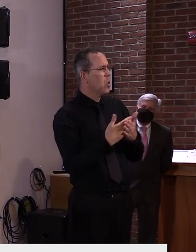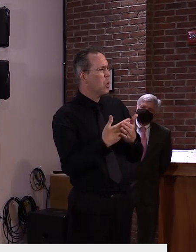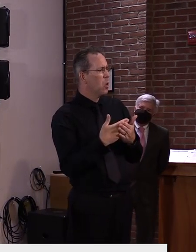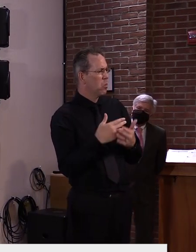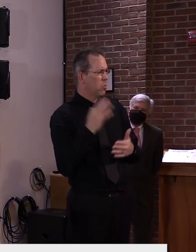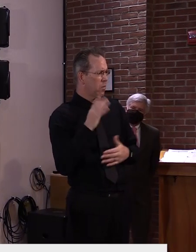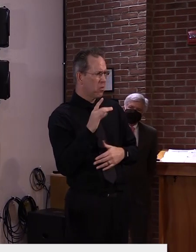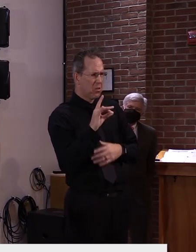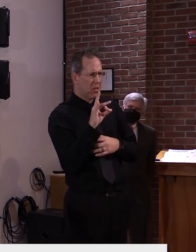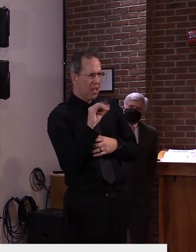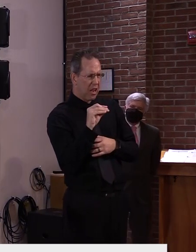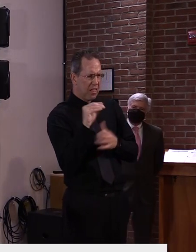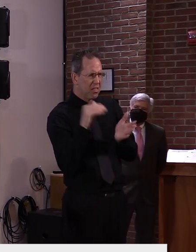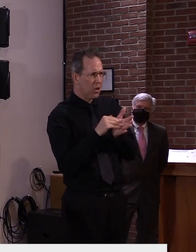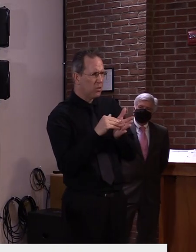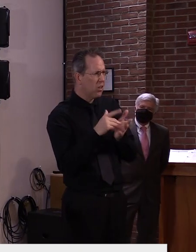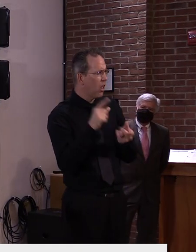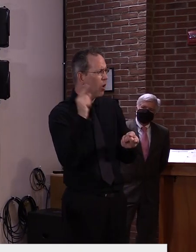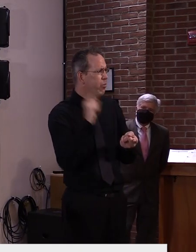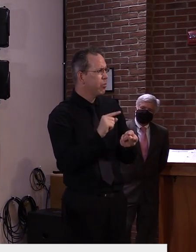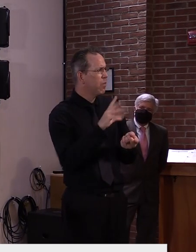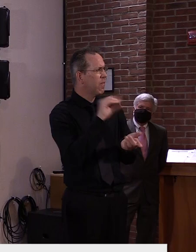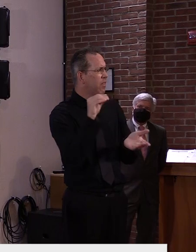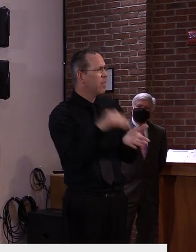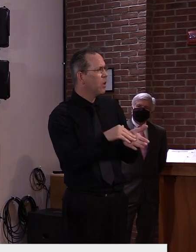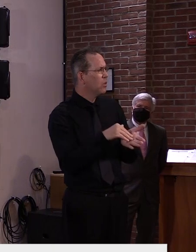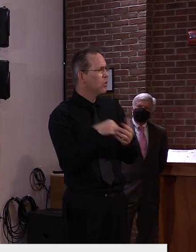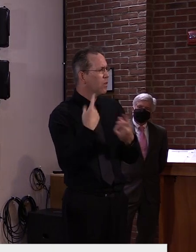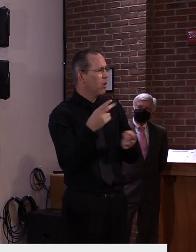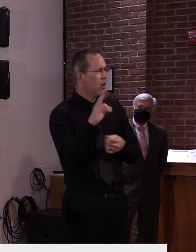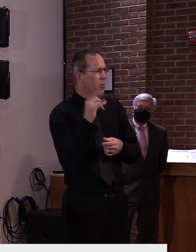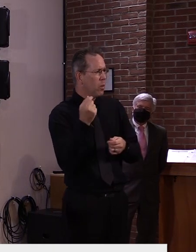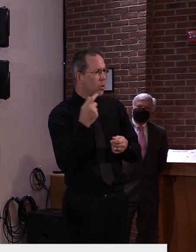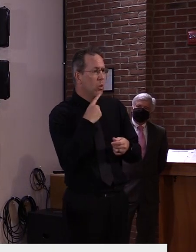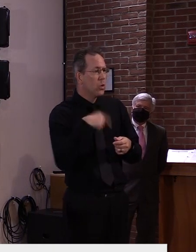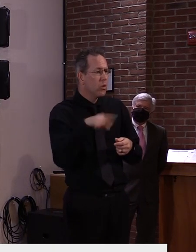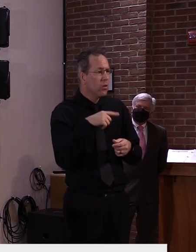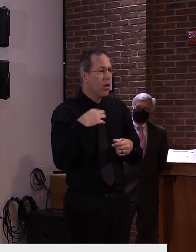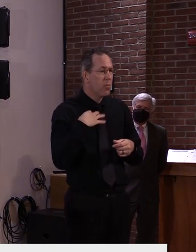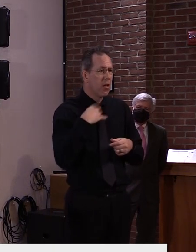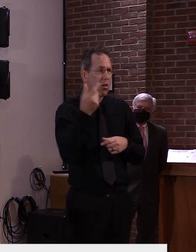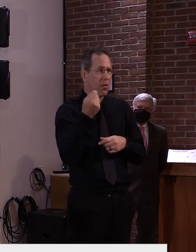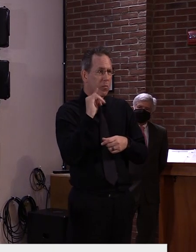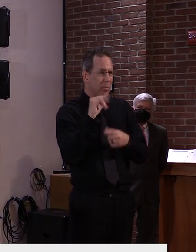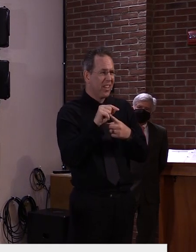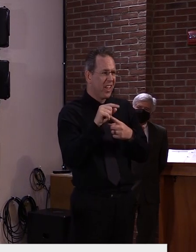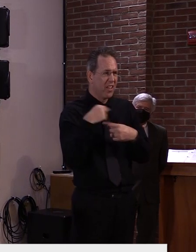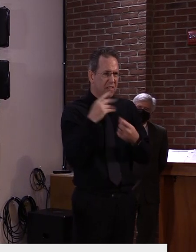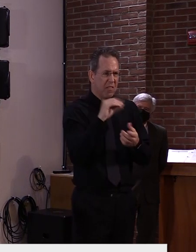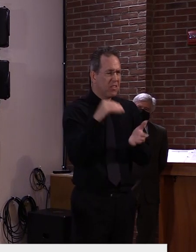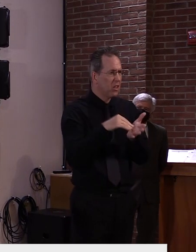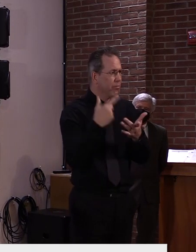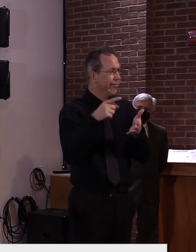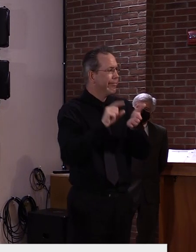So I would imagine all Vermonters are having taxes withheld. Is that correct, Commissioner